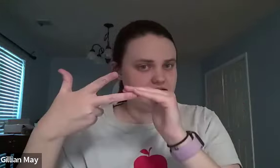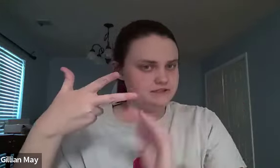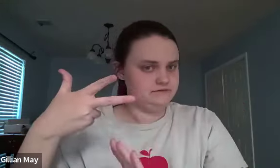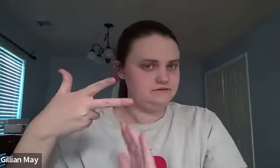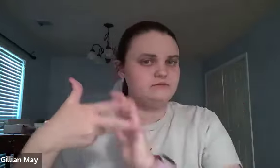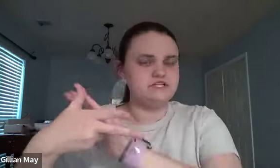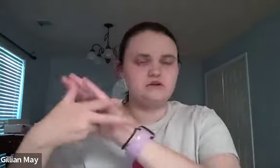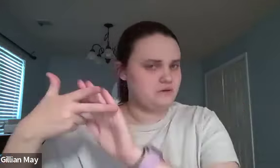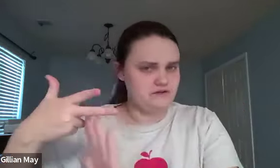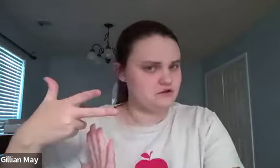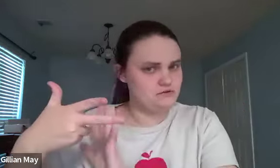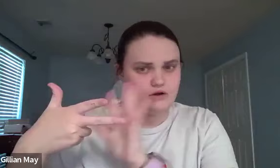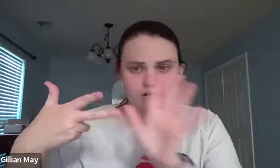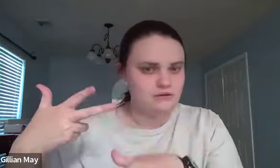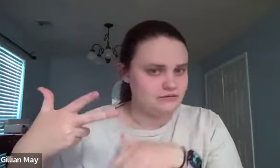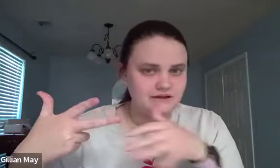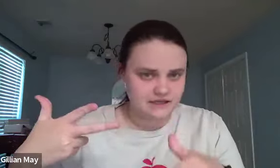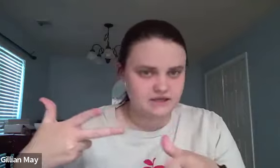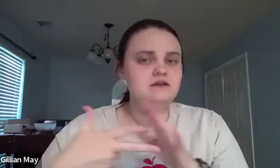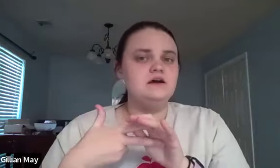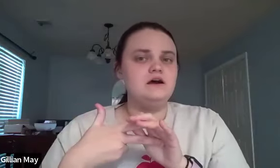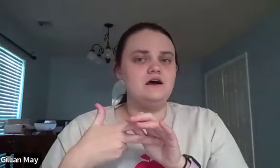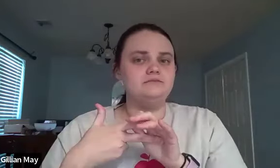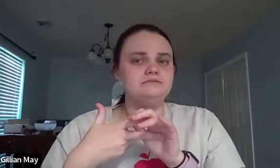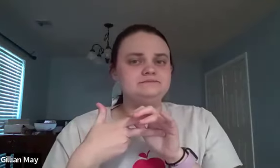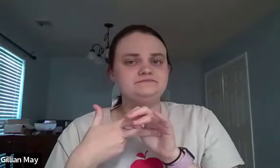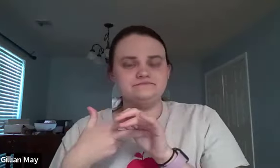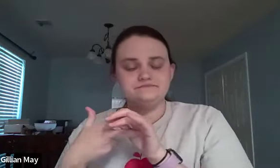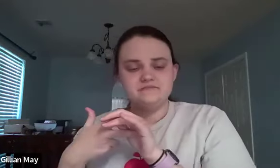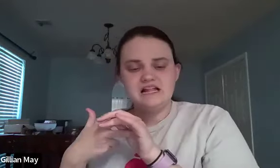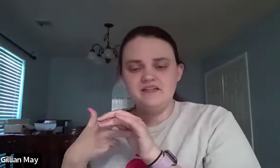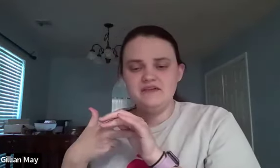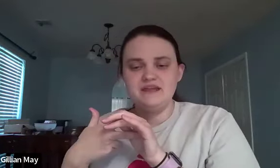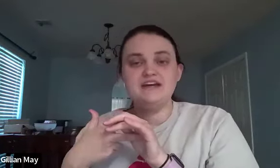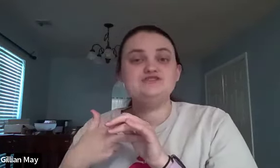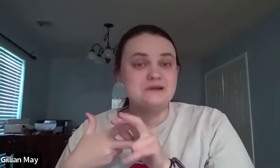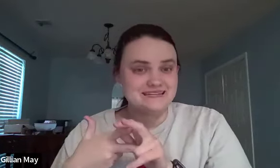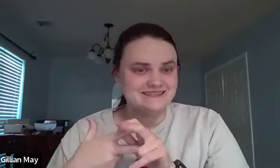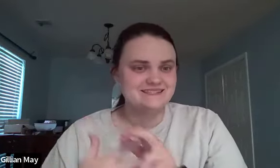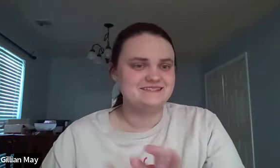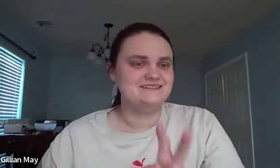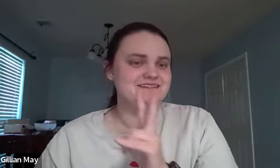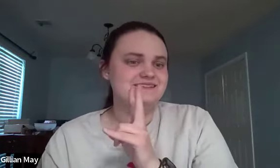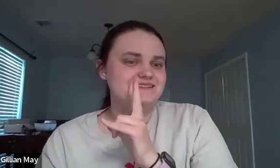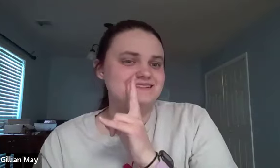listing, which I don't think we have to go through all again. And then we had twins.